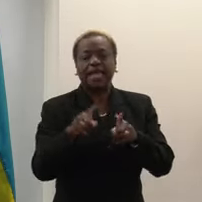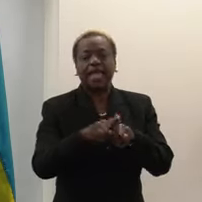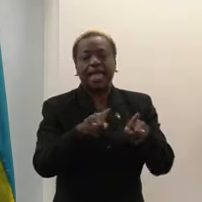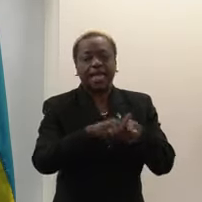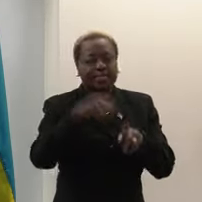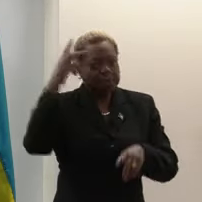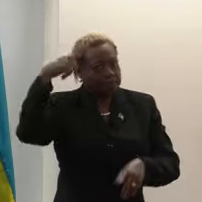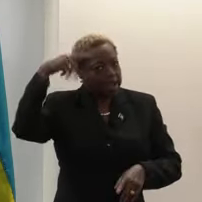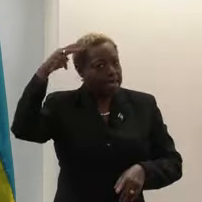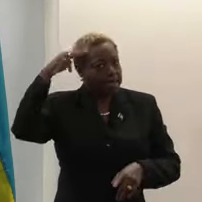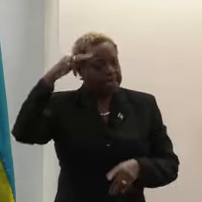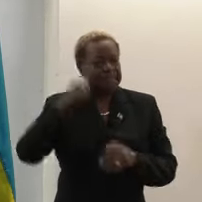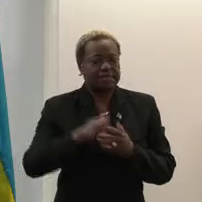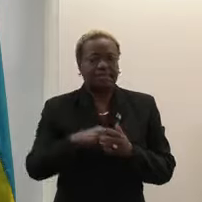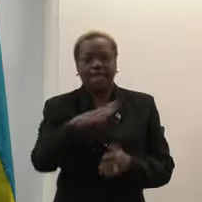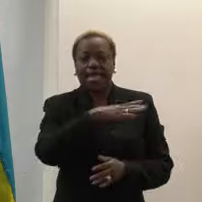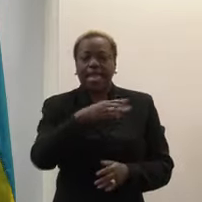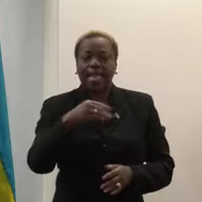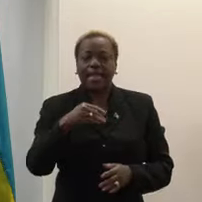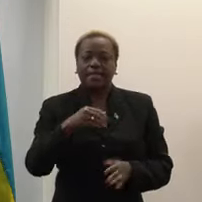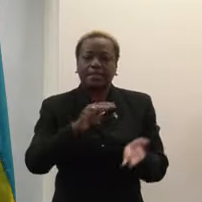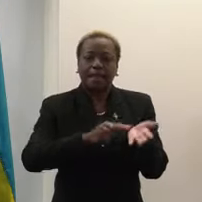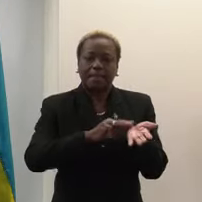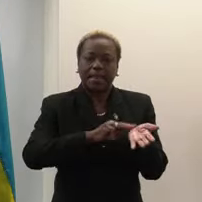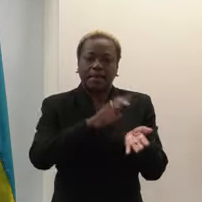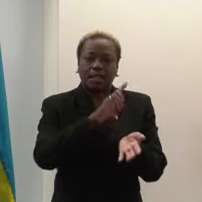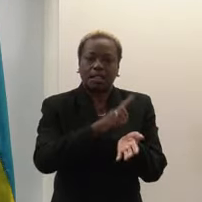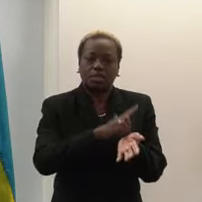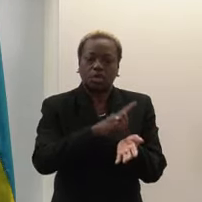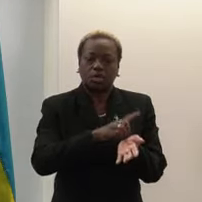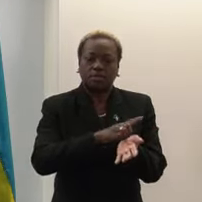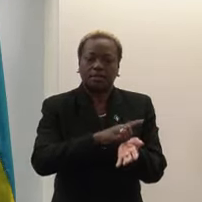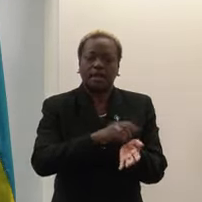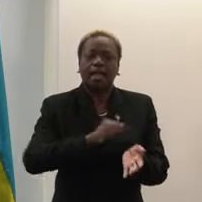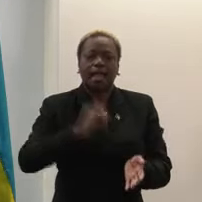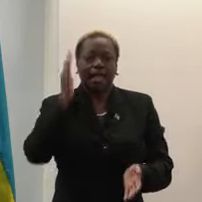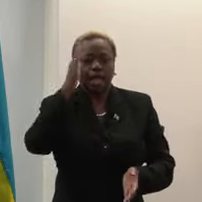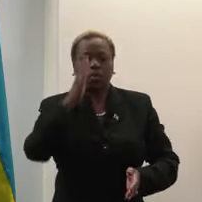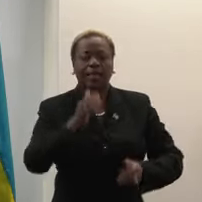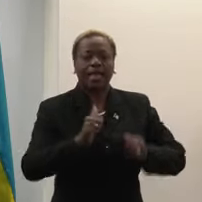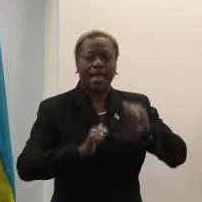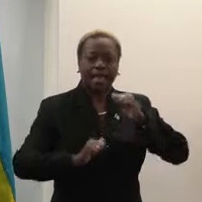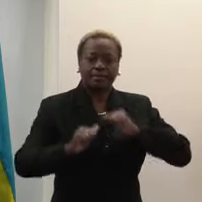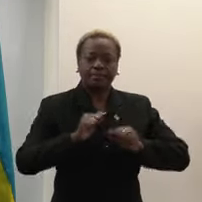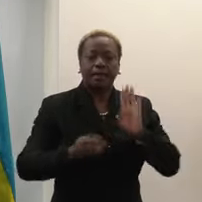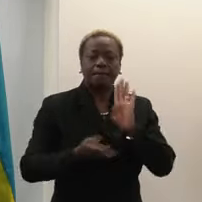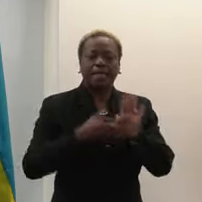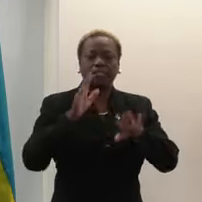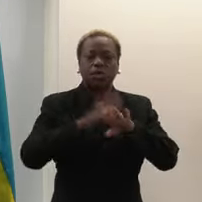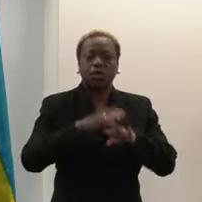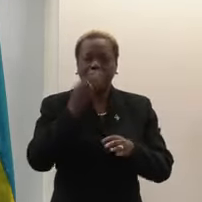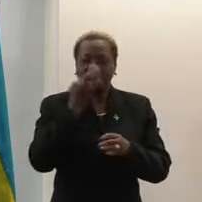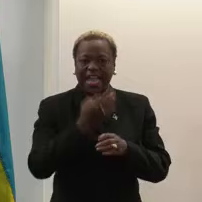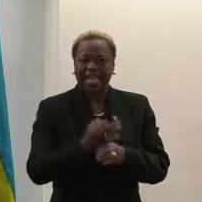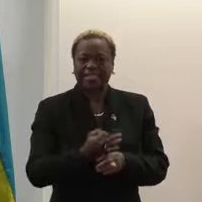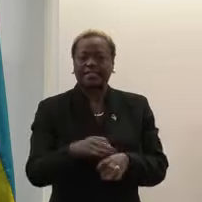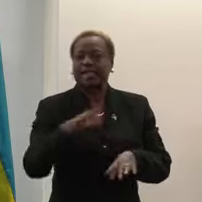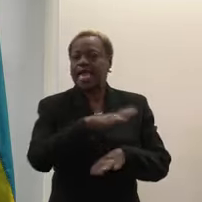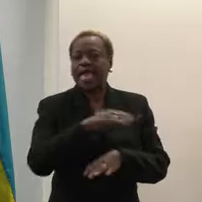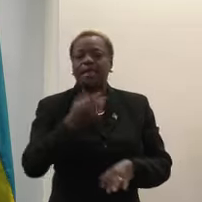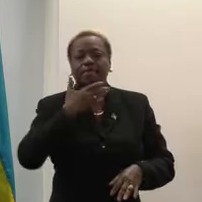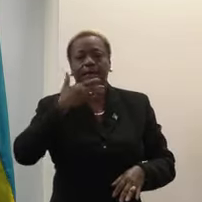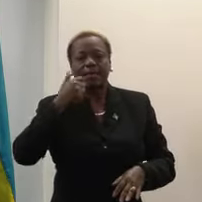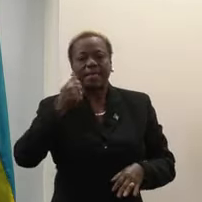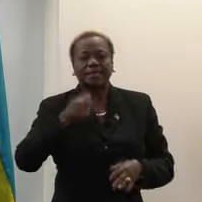Minister and as a medical doctor, I will act based on facts and the